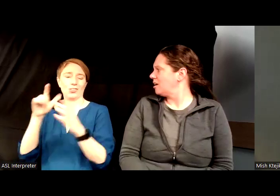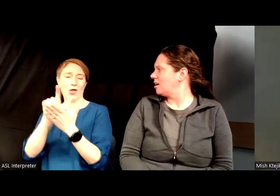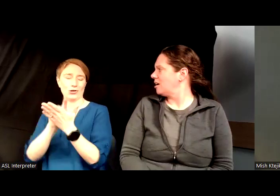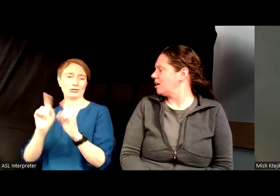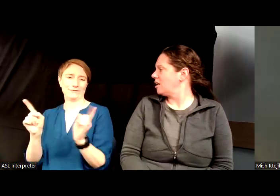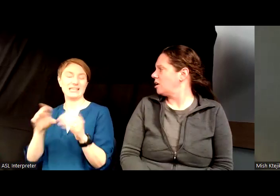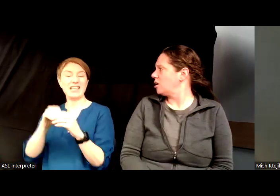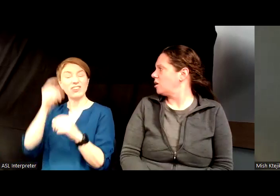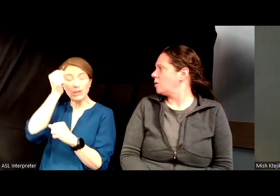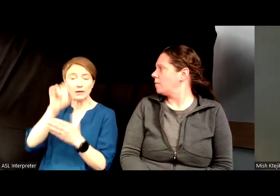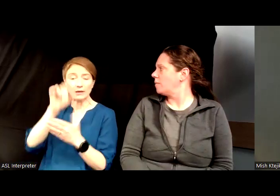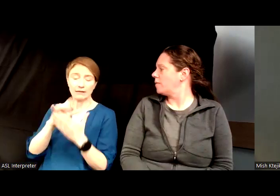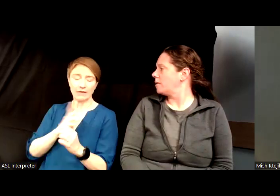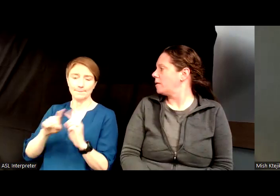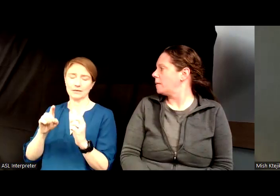yeah.